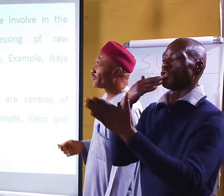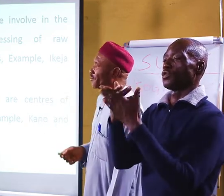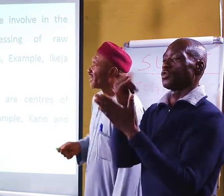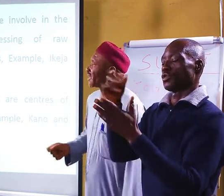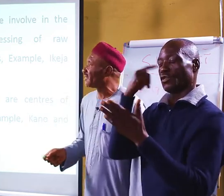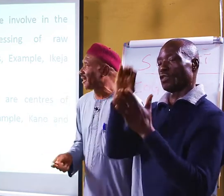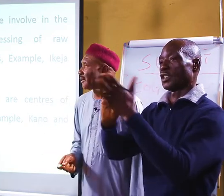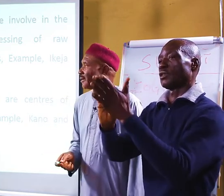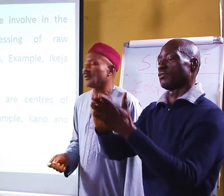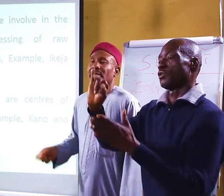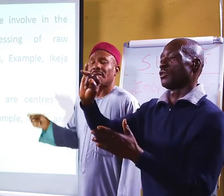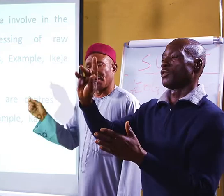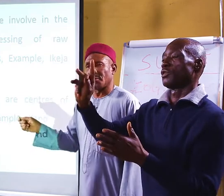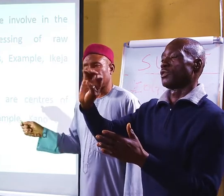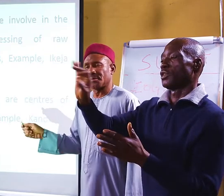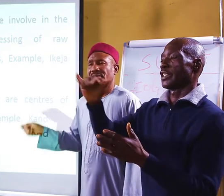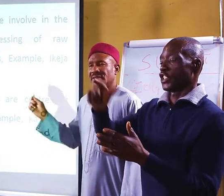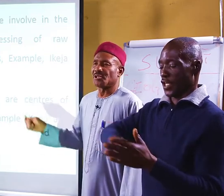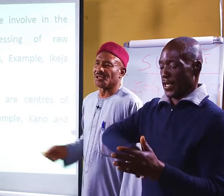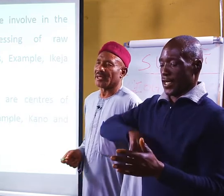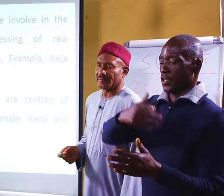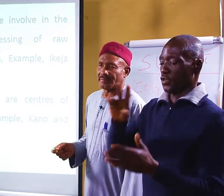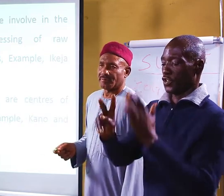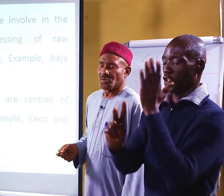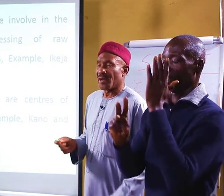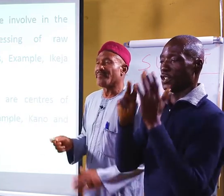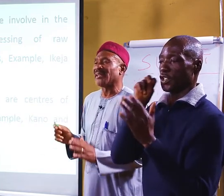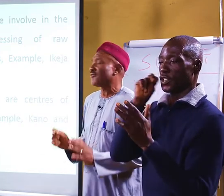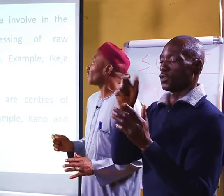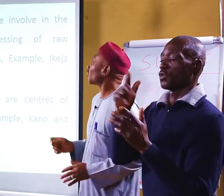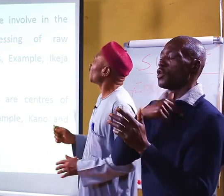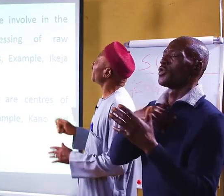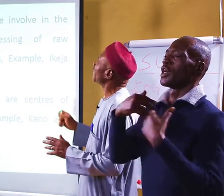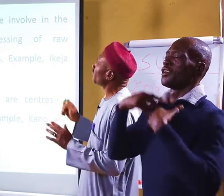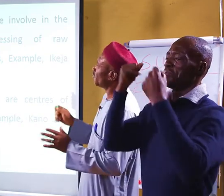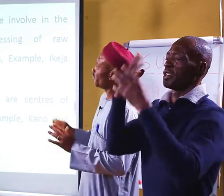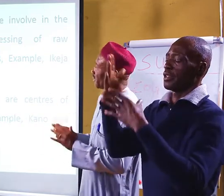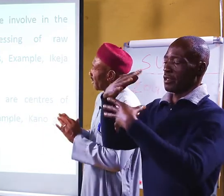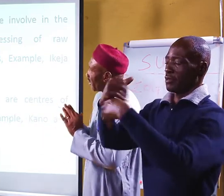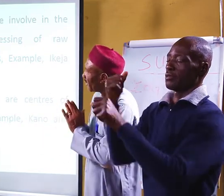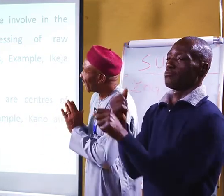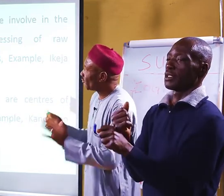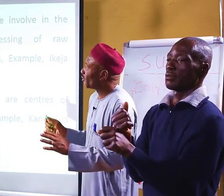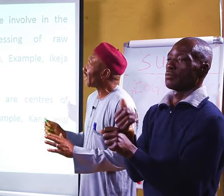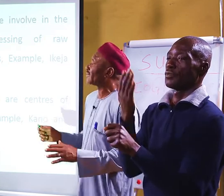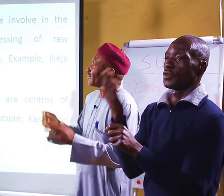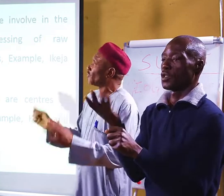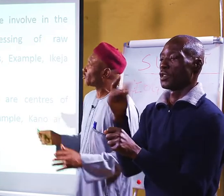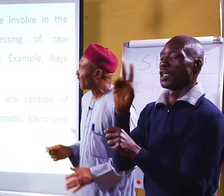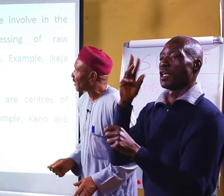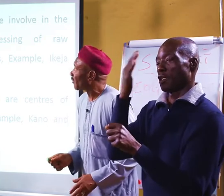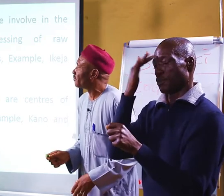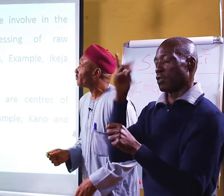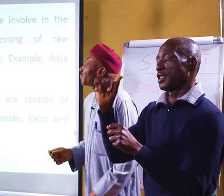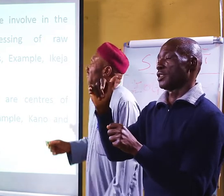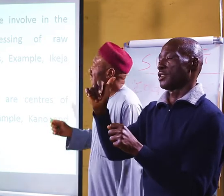For example, Ikeja, Lagos, Nigeria, where they produce, they are known as